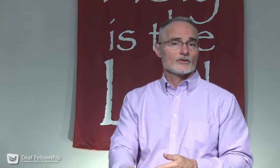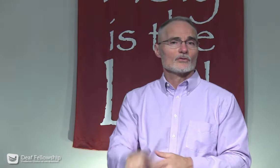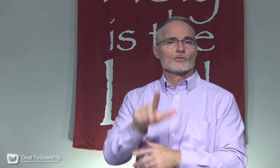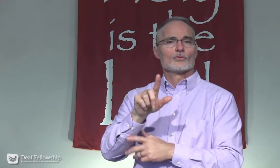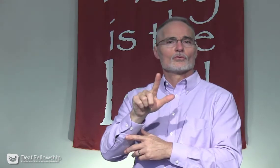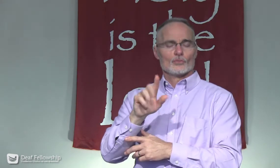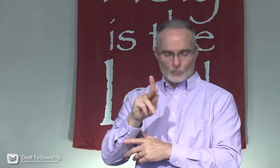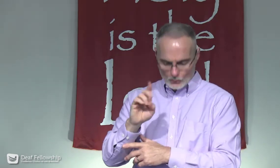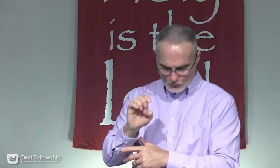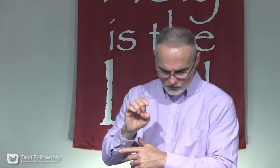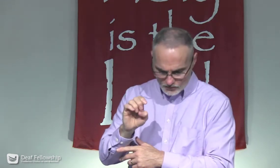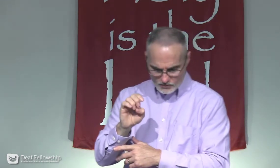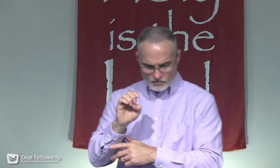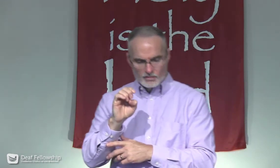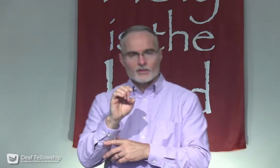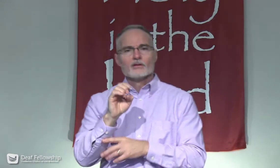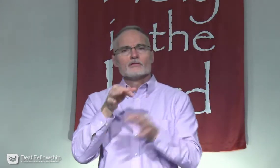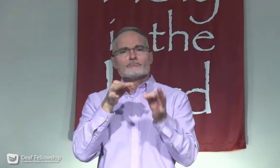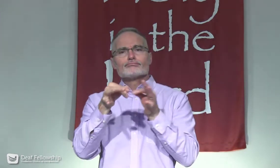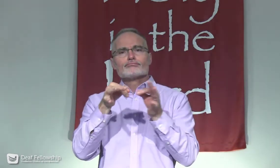Luke, who wrote the gospel here,